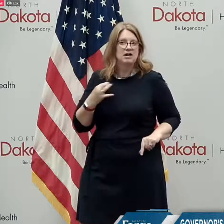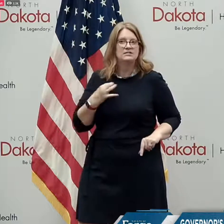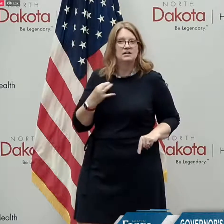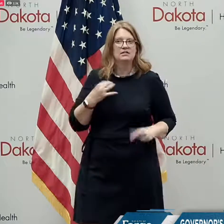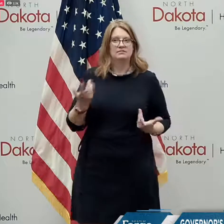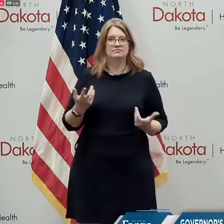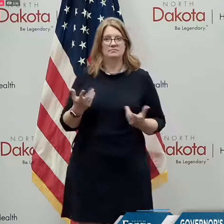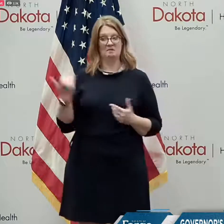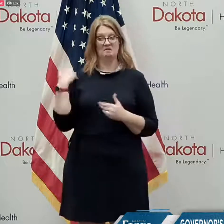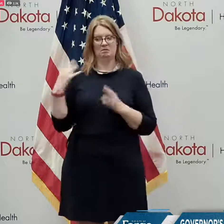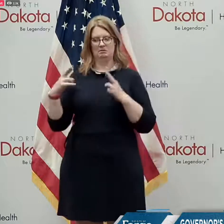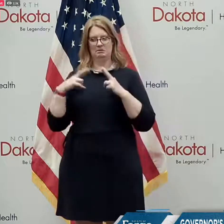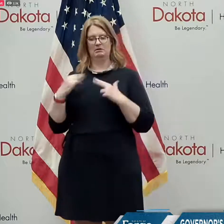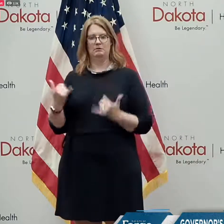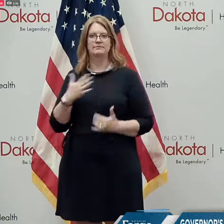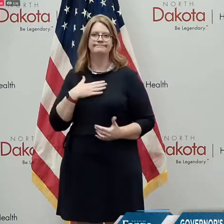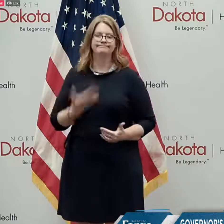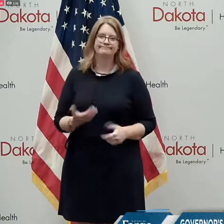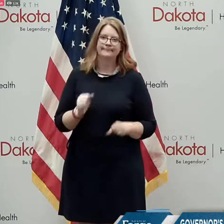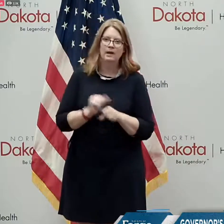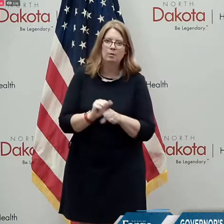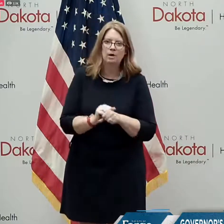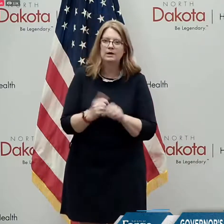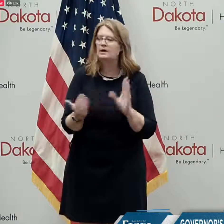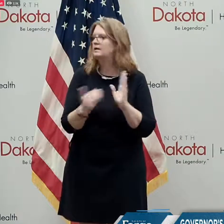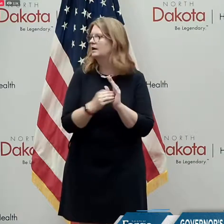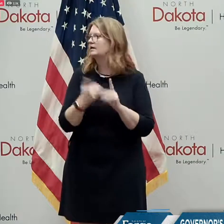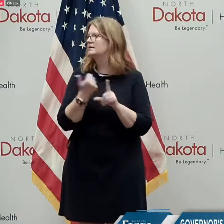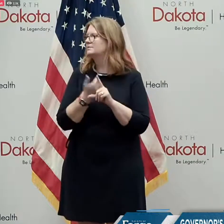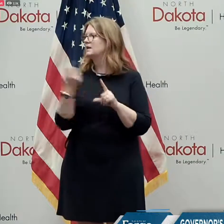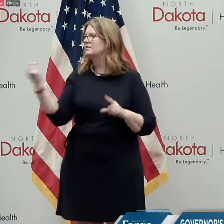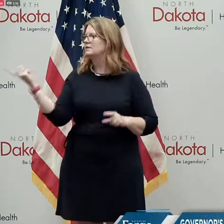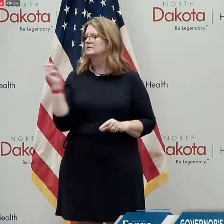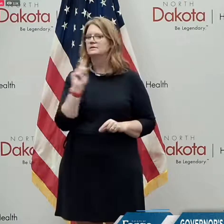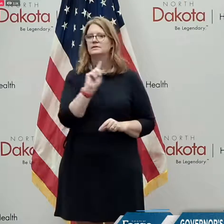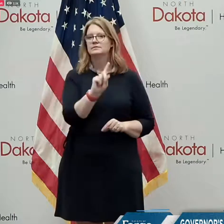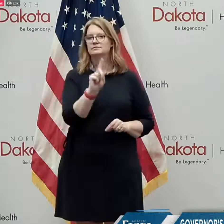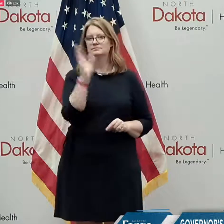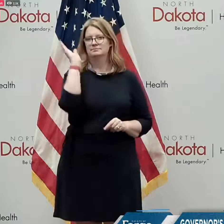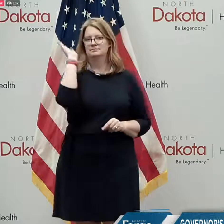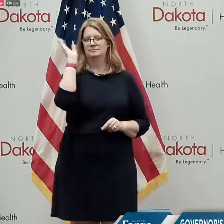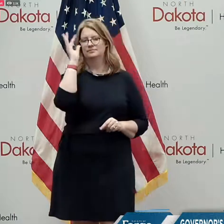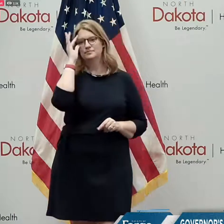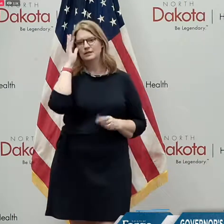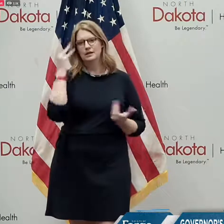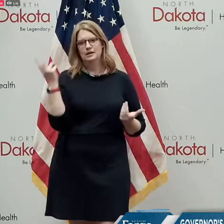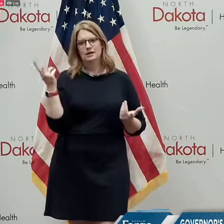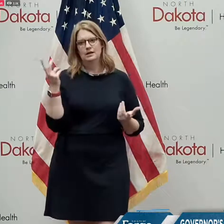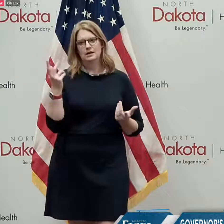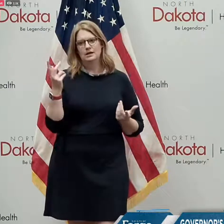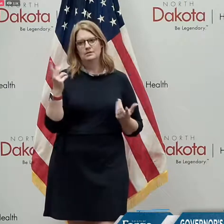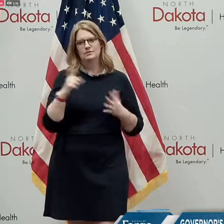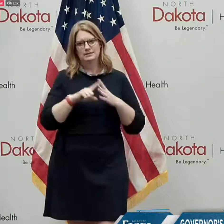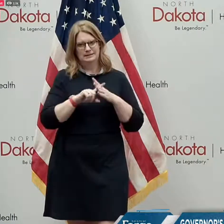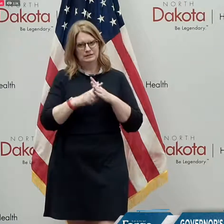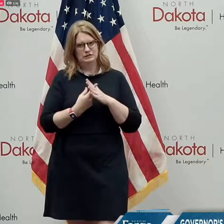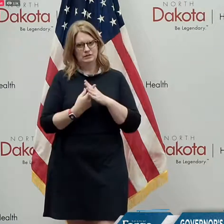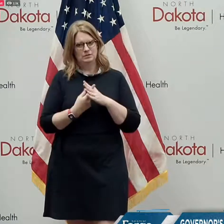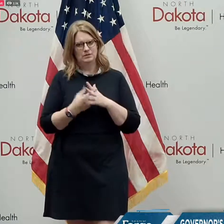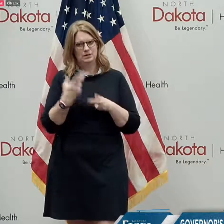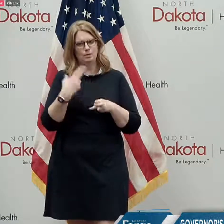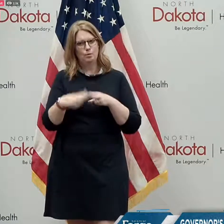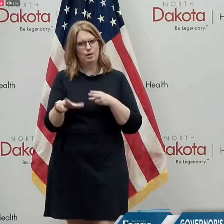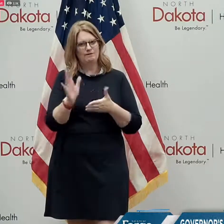super grateful for Vern to being here. He's been at the podium before. And as a way of introduction, we're going to kick off with a